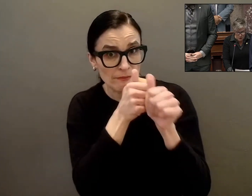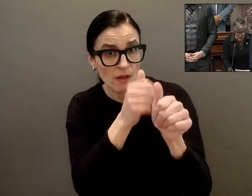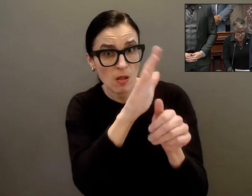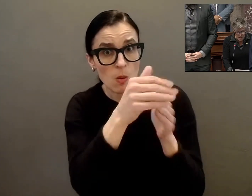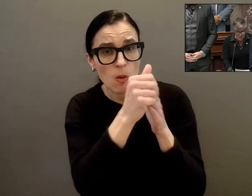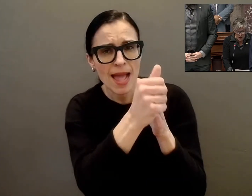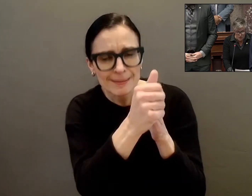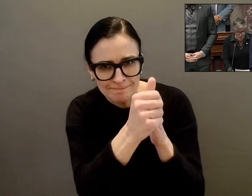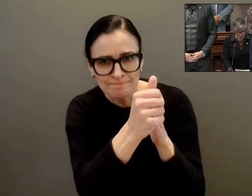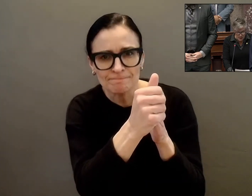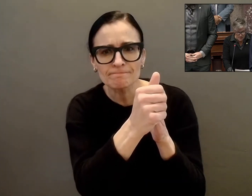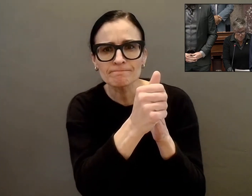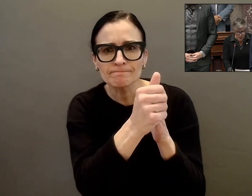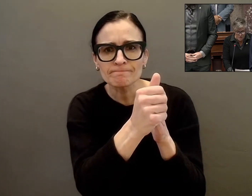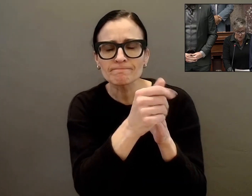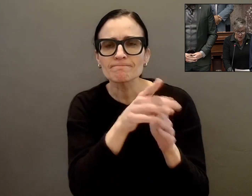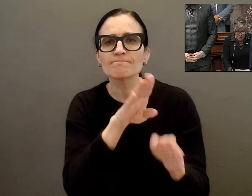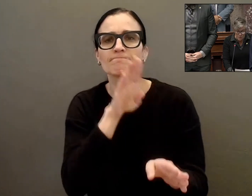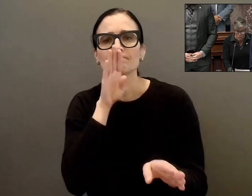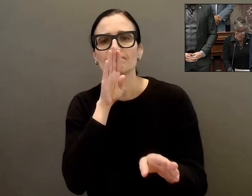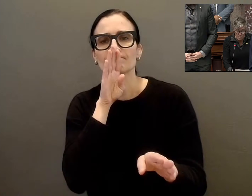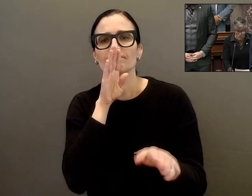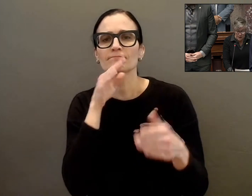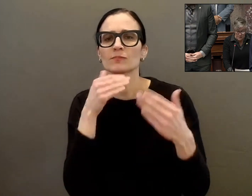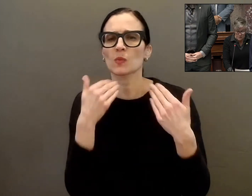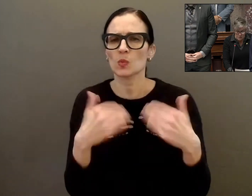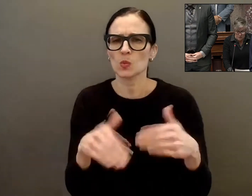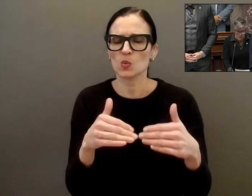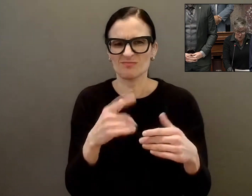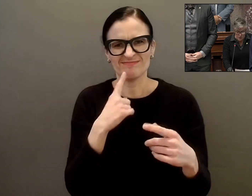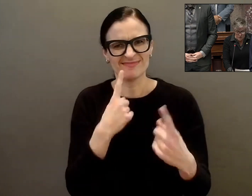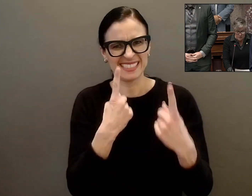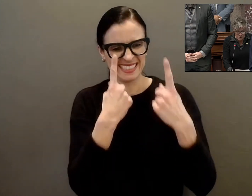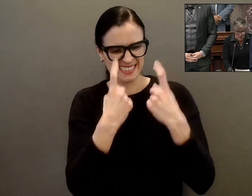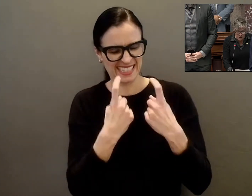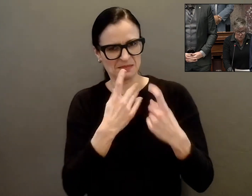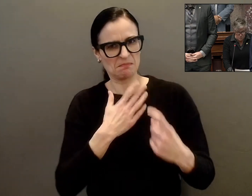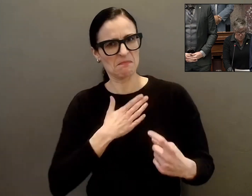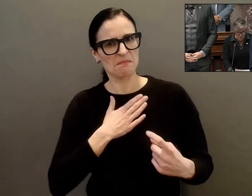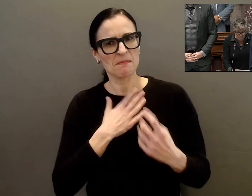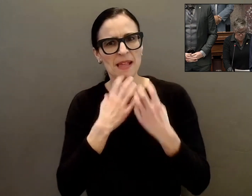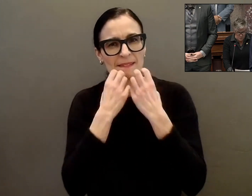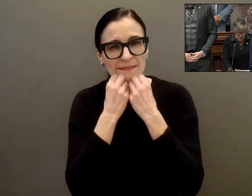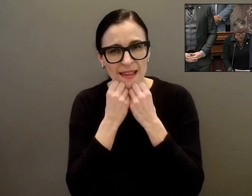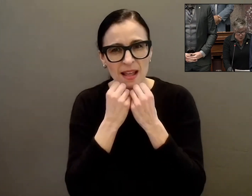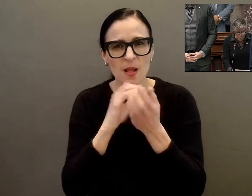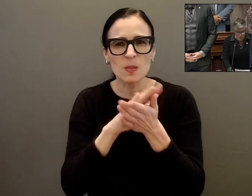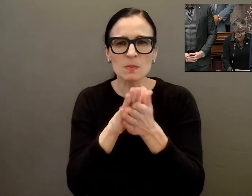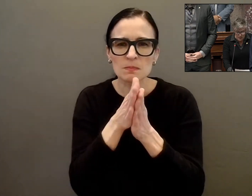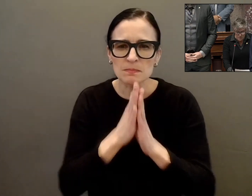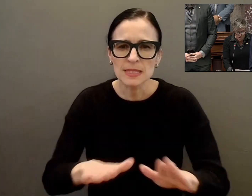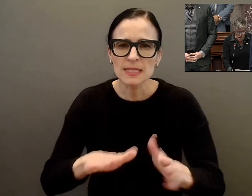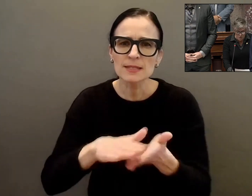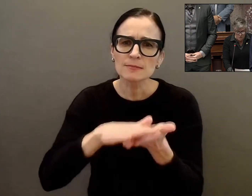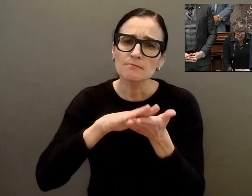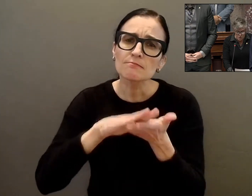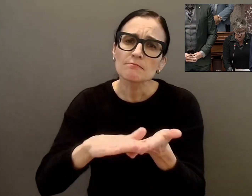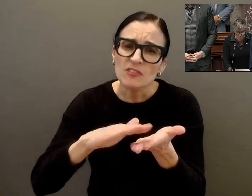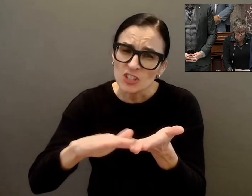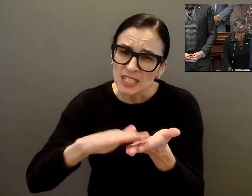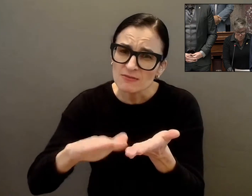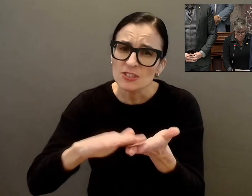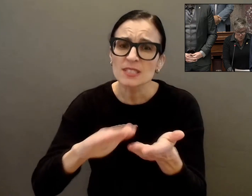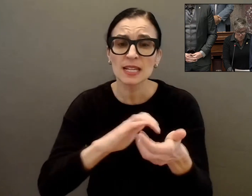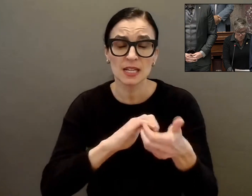I acknowledge these values, I sometimes forget the importance of grace, forgiveness, and truth. If we reflect on Charles